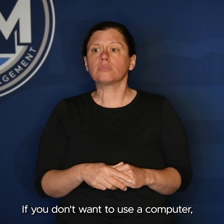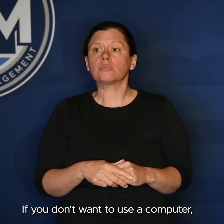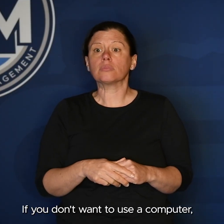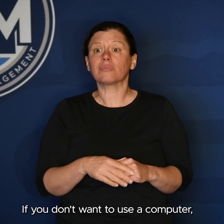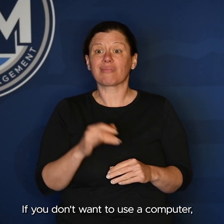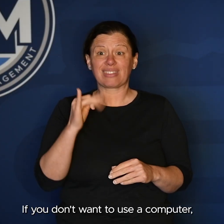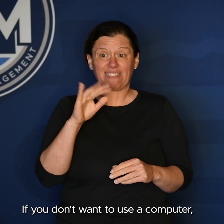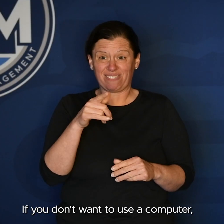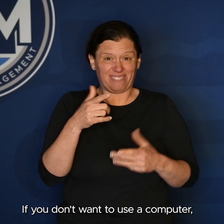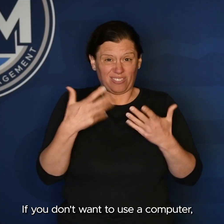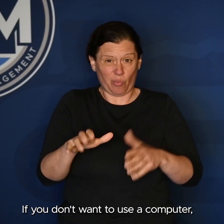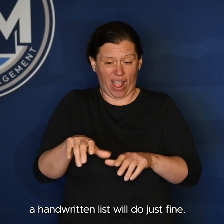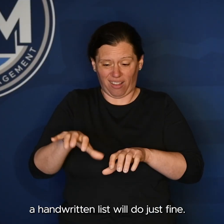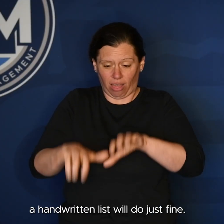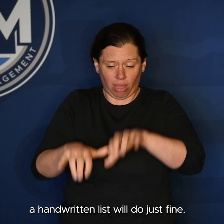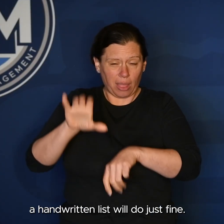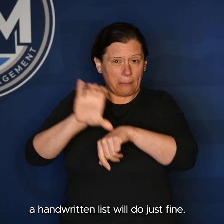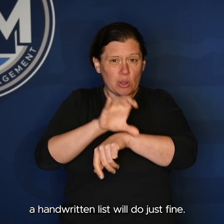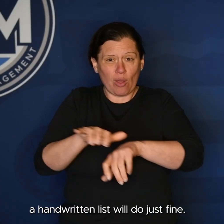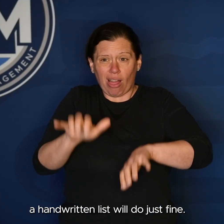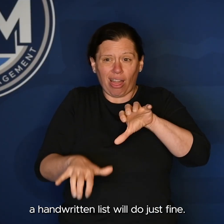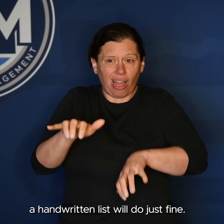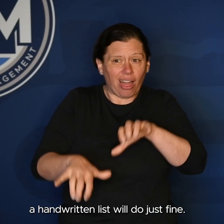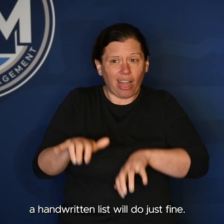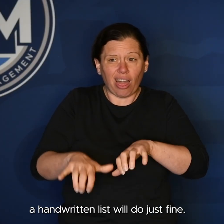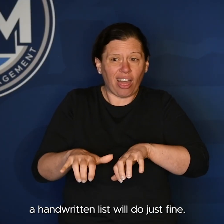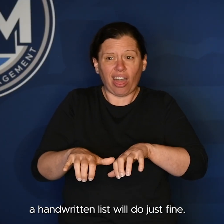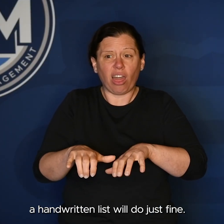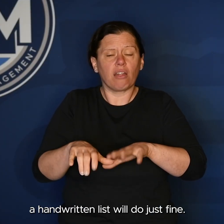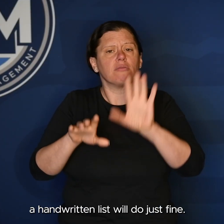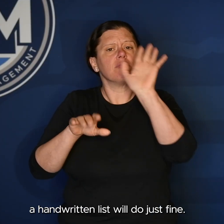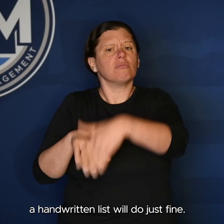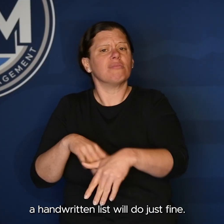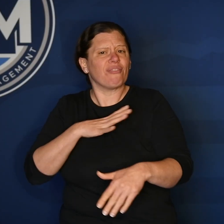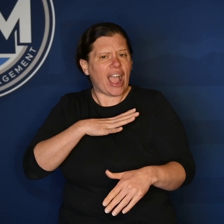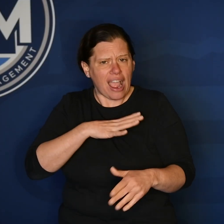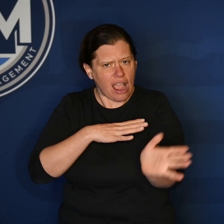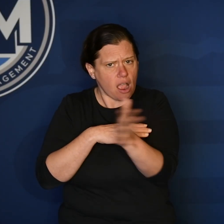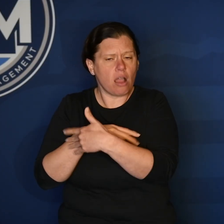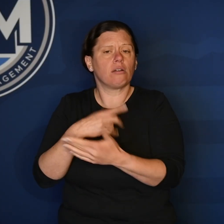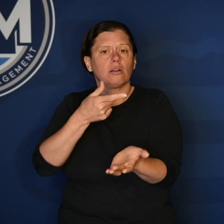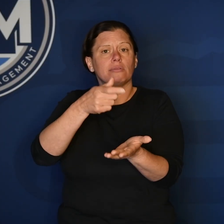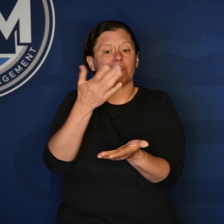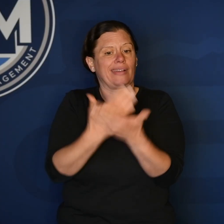If you don't want to use a computer, a handwritten list will do just fine.